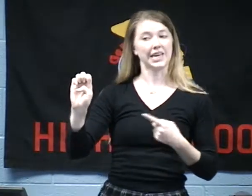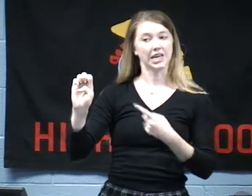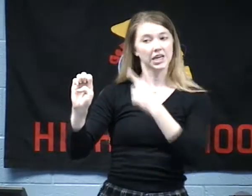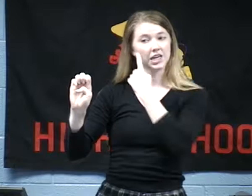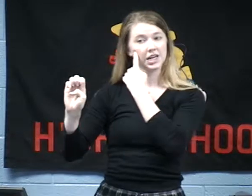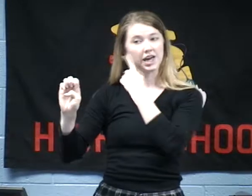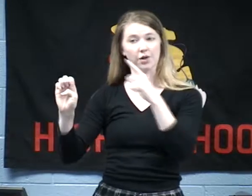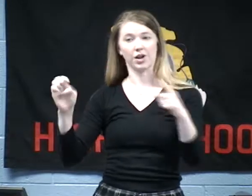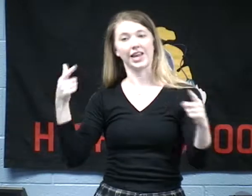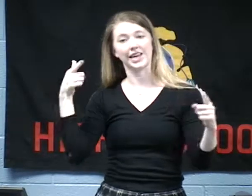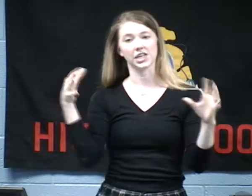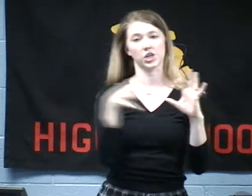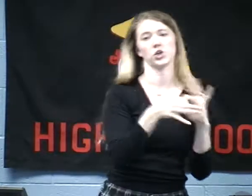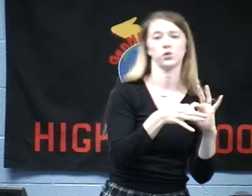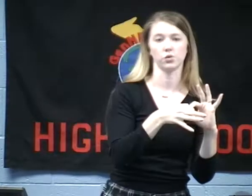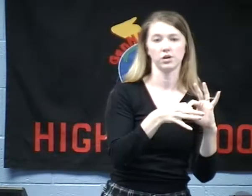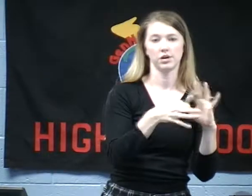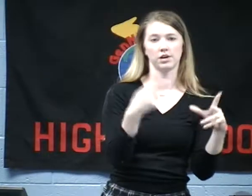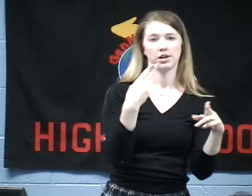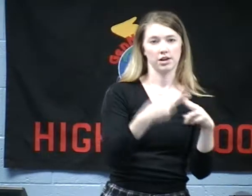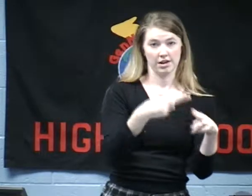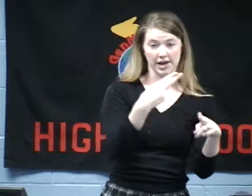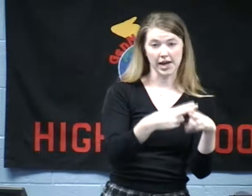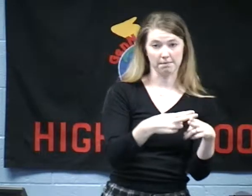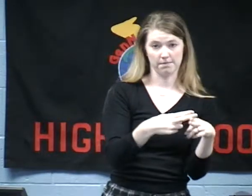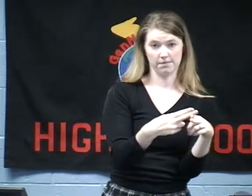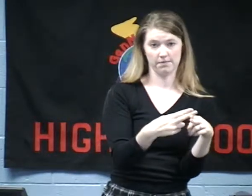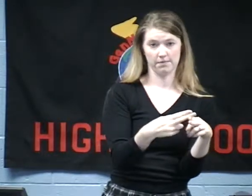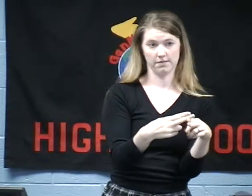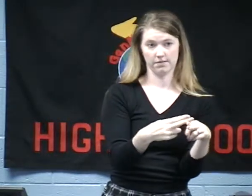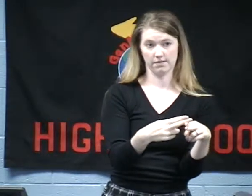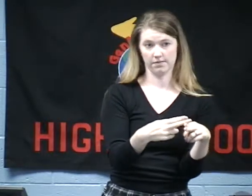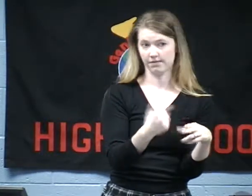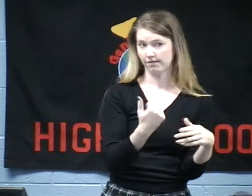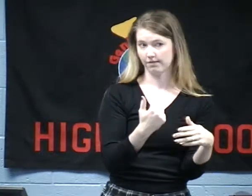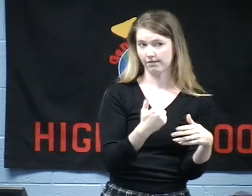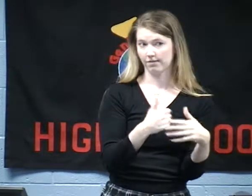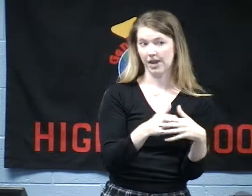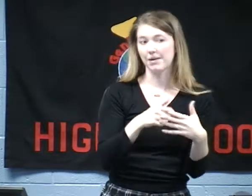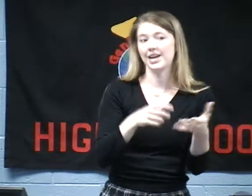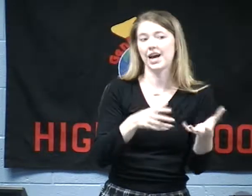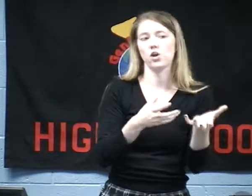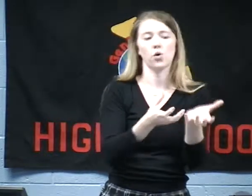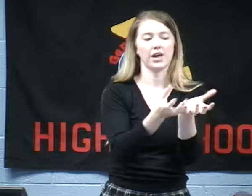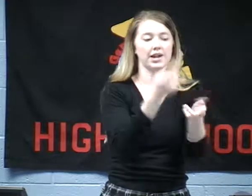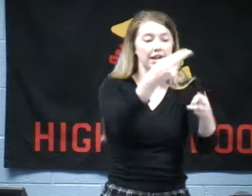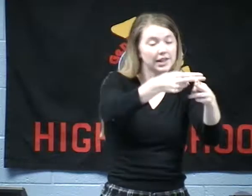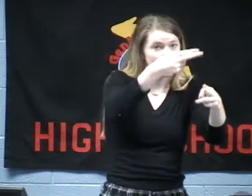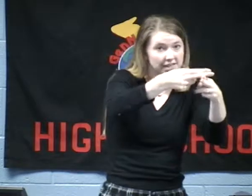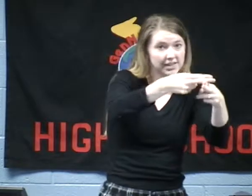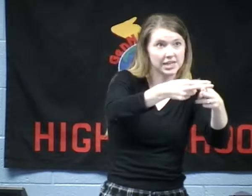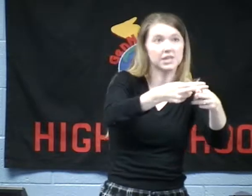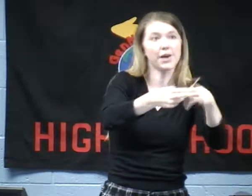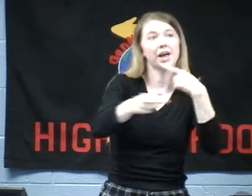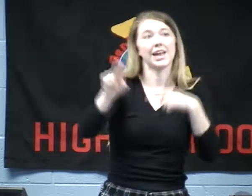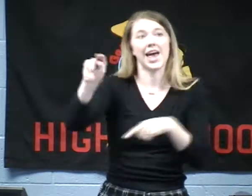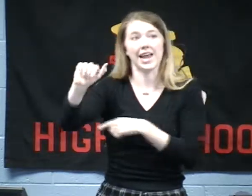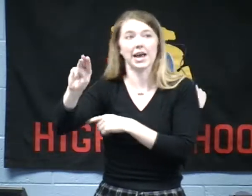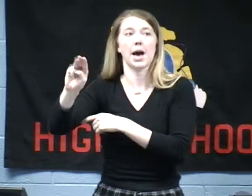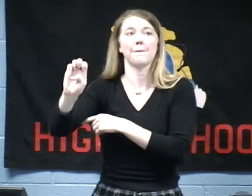NAME and relate it to name. They might not know that this is spelled